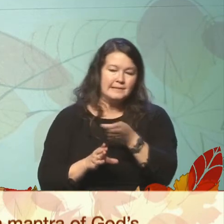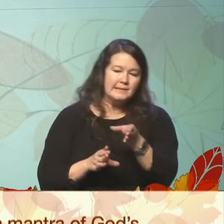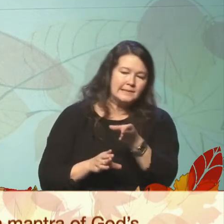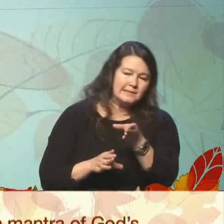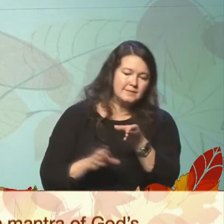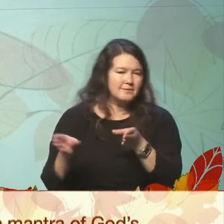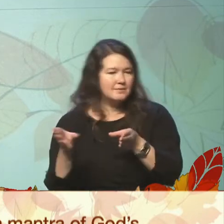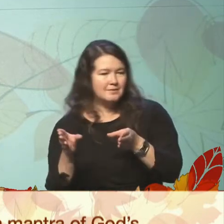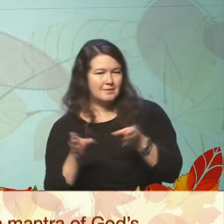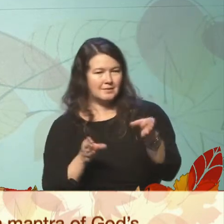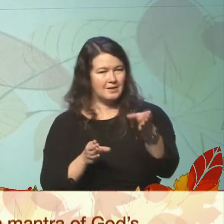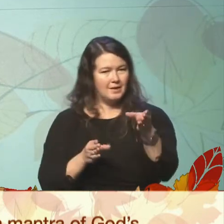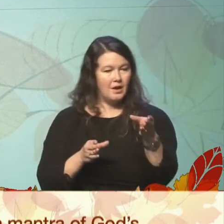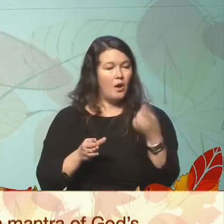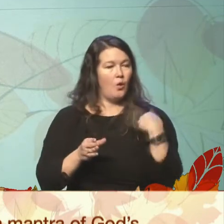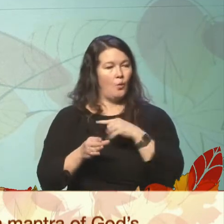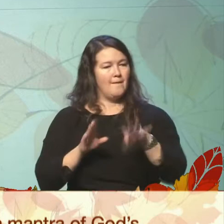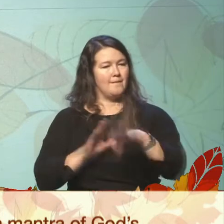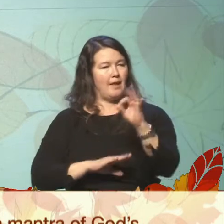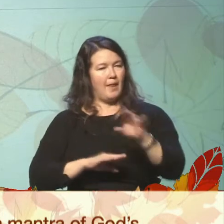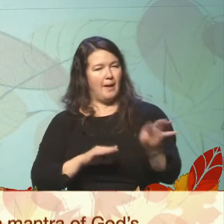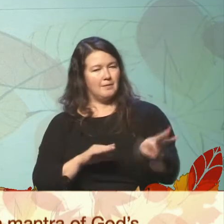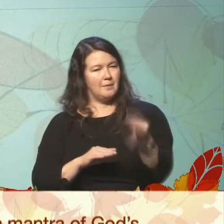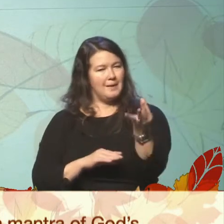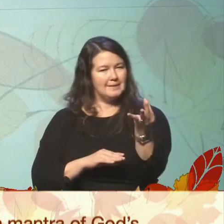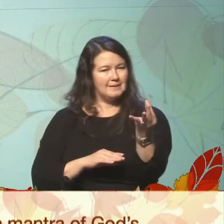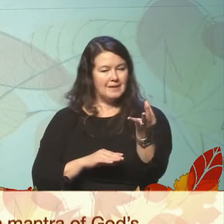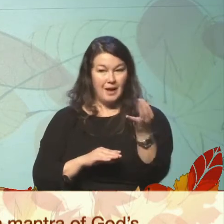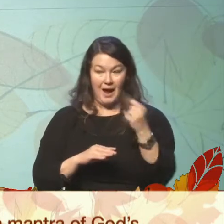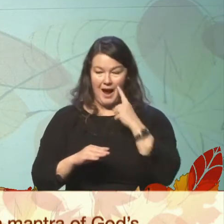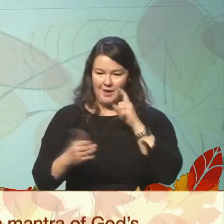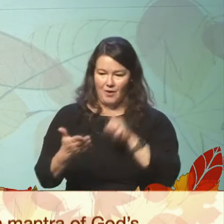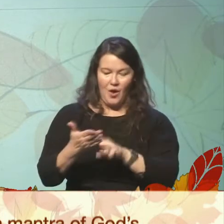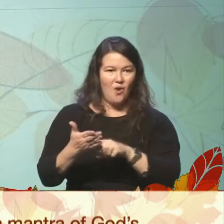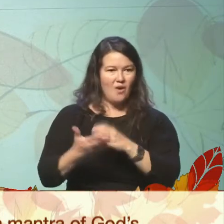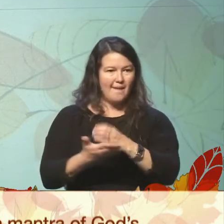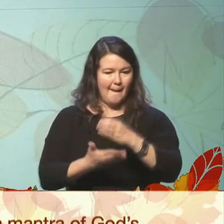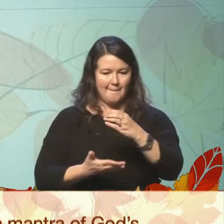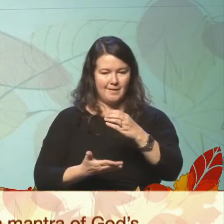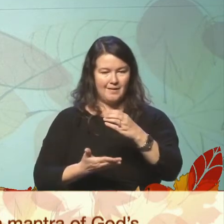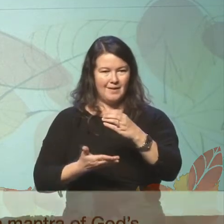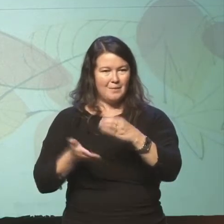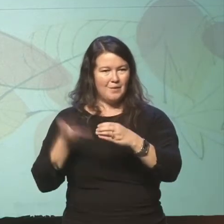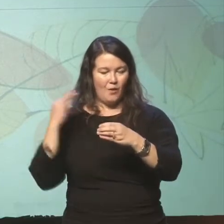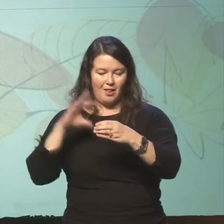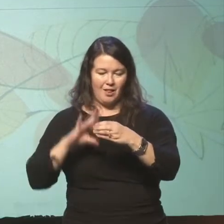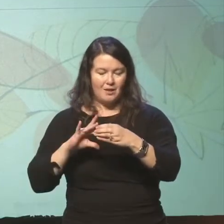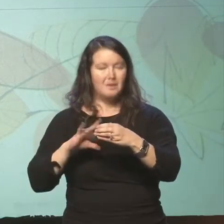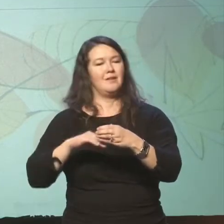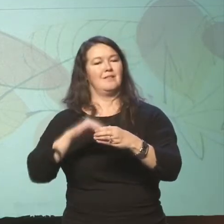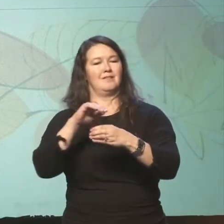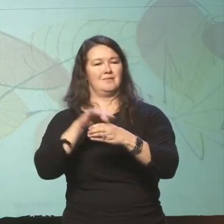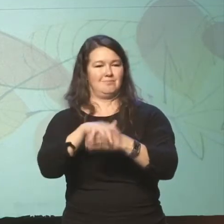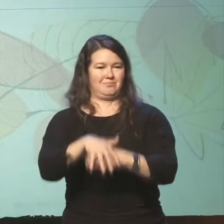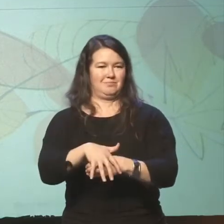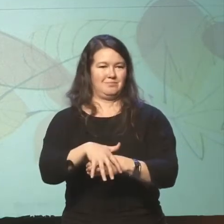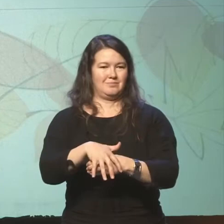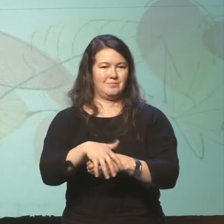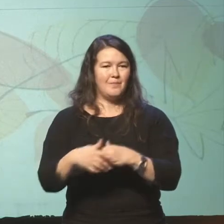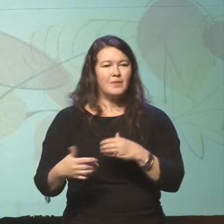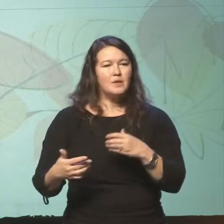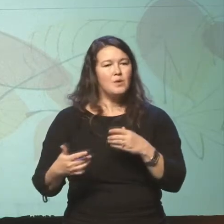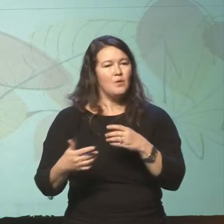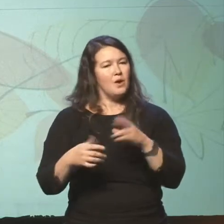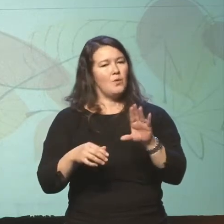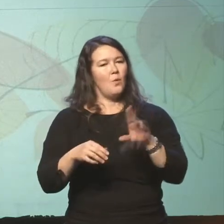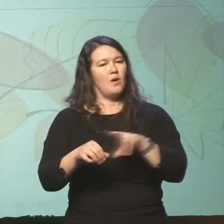I find that peace. There I am now recognized my cup is overflowing. So in your everyday normal life, it's just